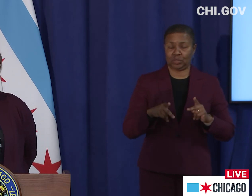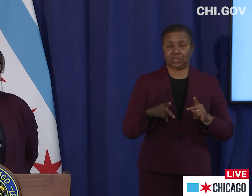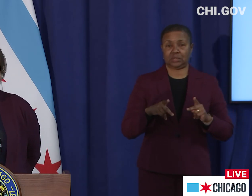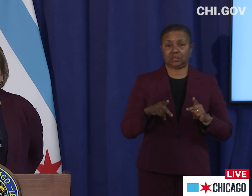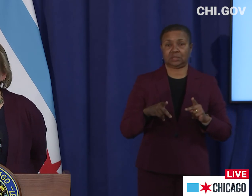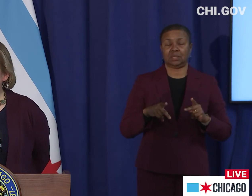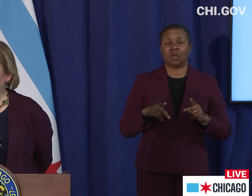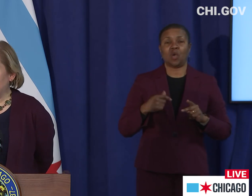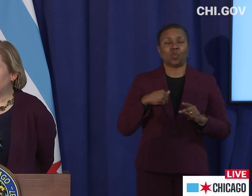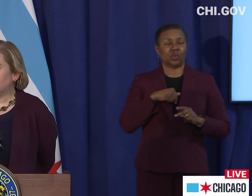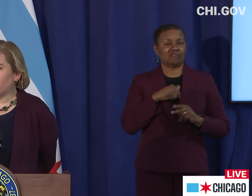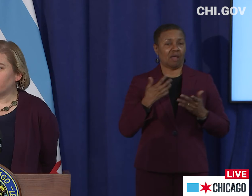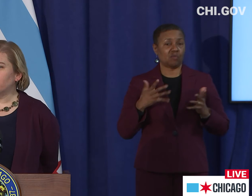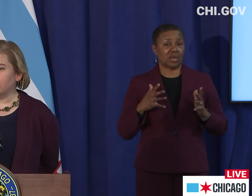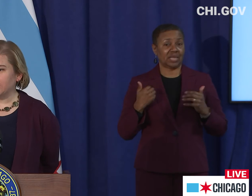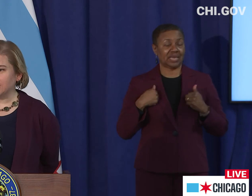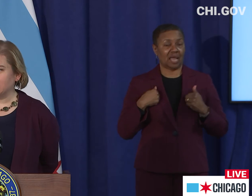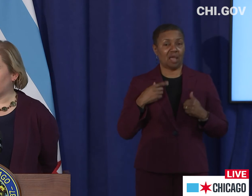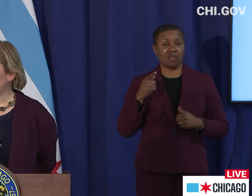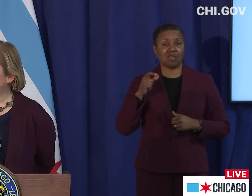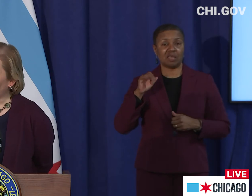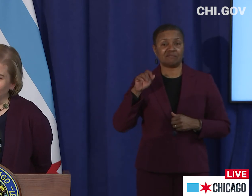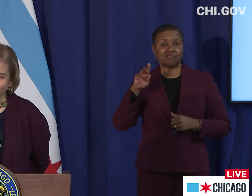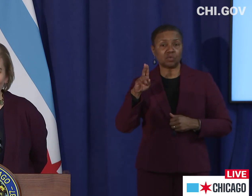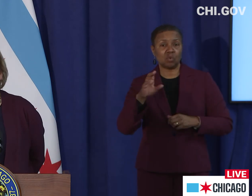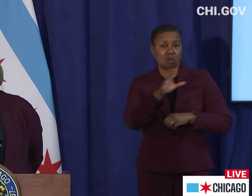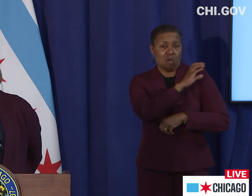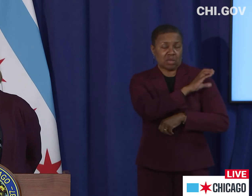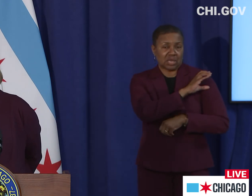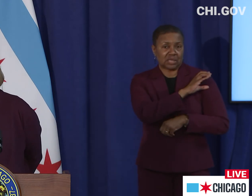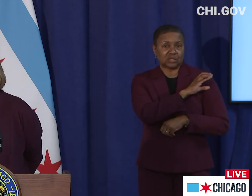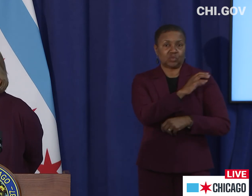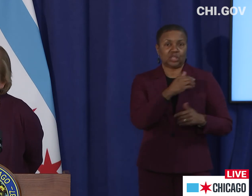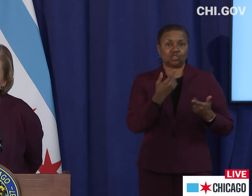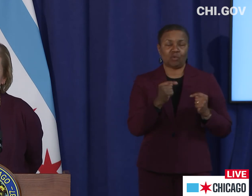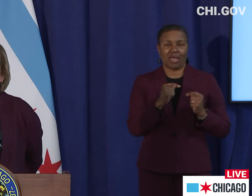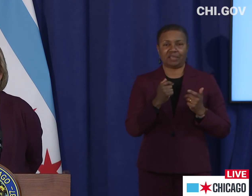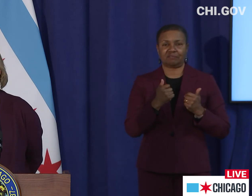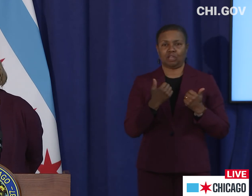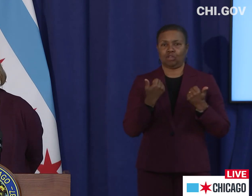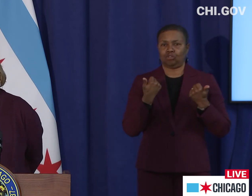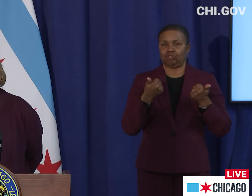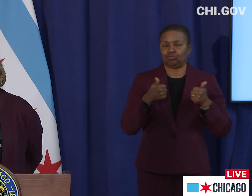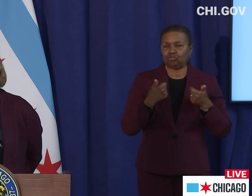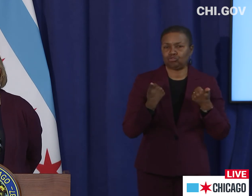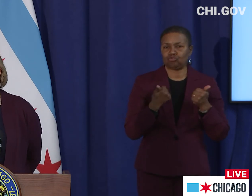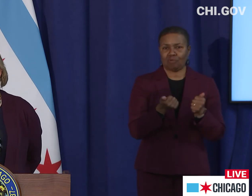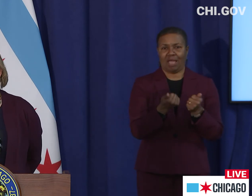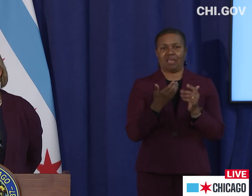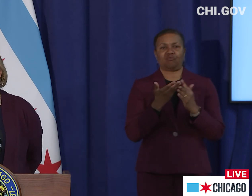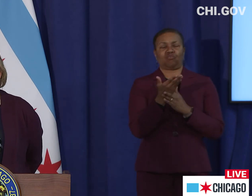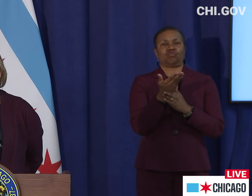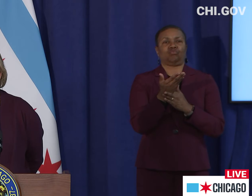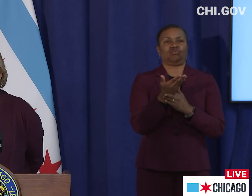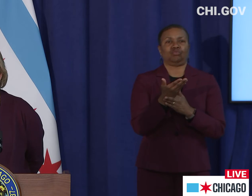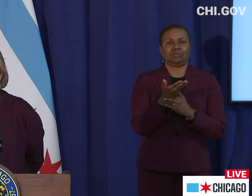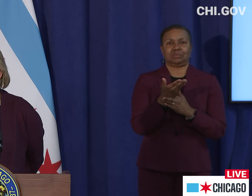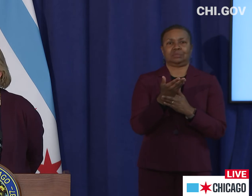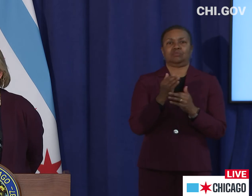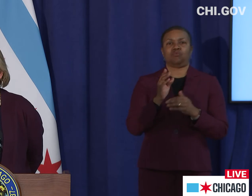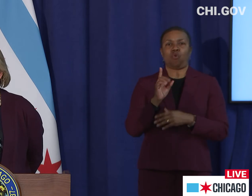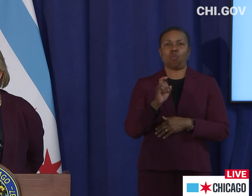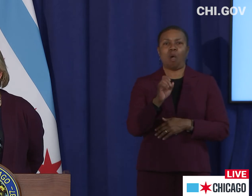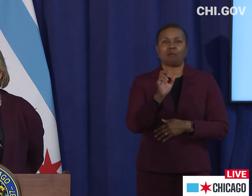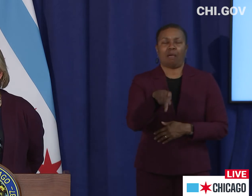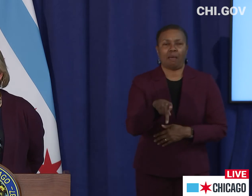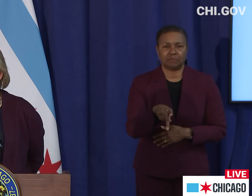We've already, even in our flu clinics last fall, we trialed drive-throughs, we trialed walk-ups, we trialed mass vac sites. So we've